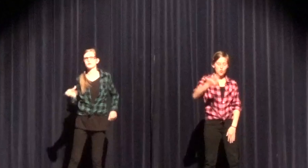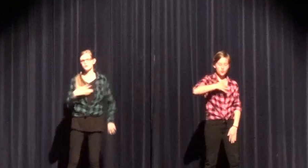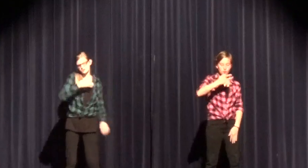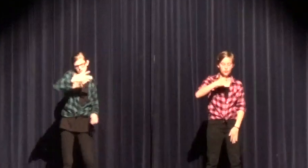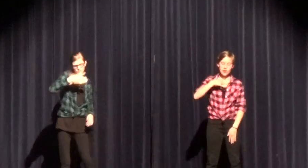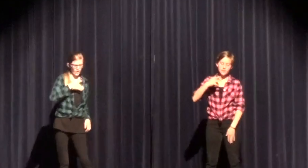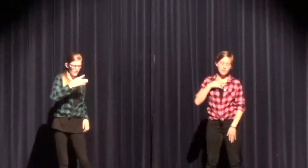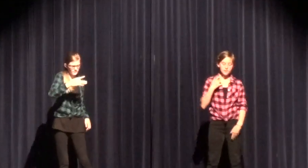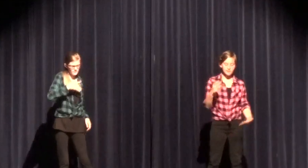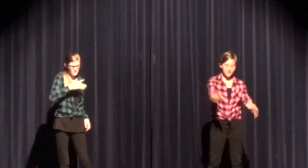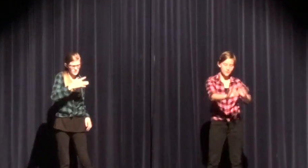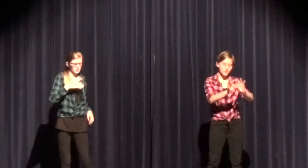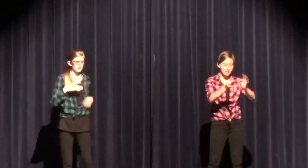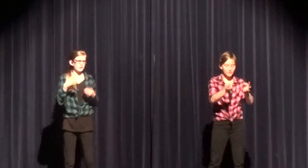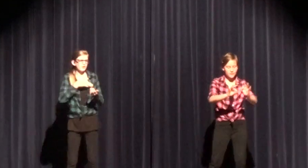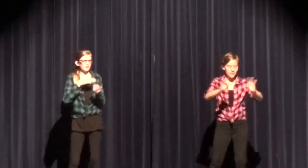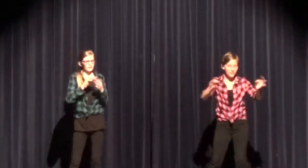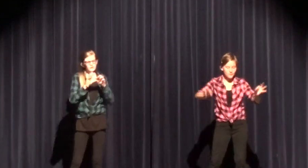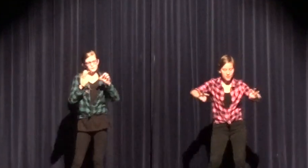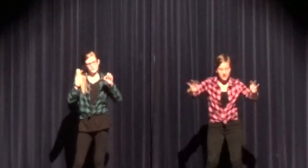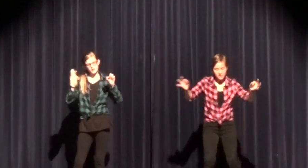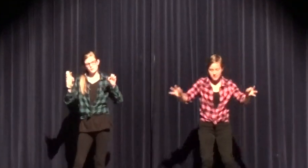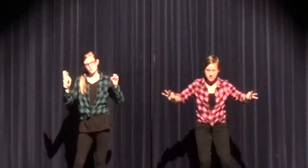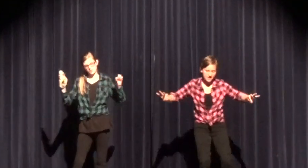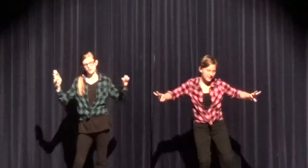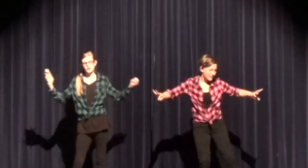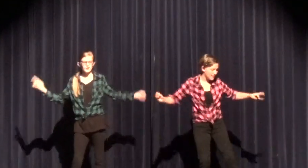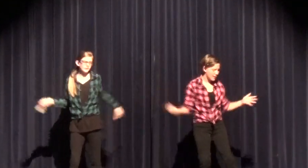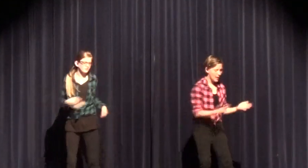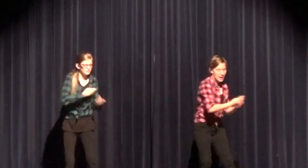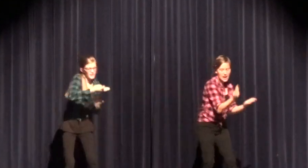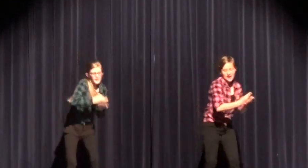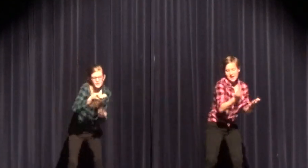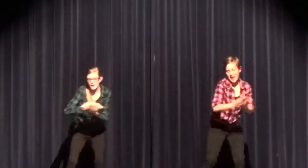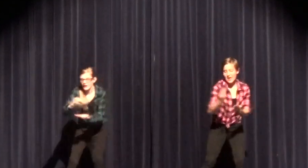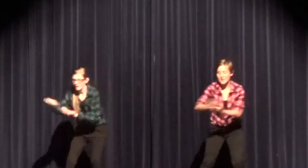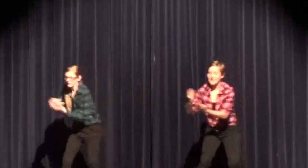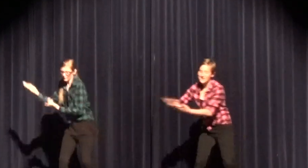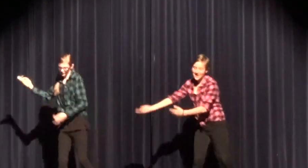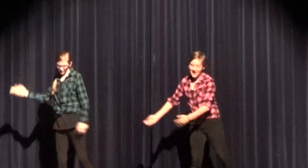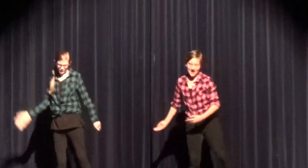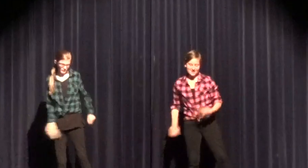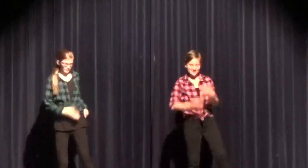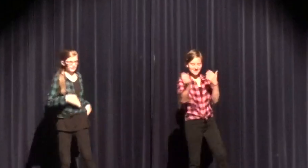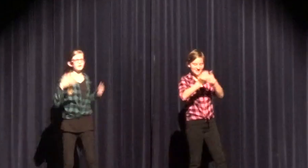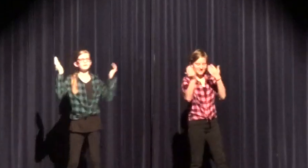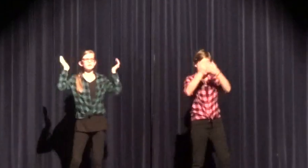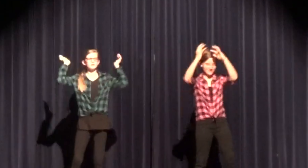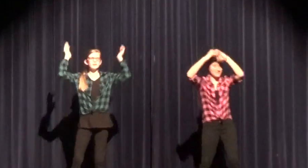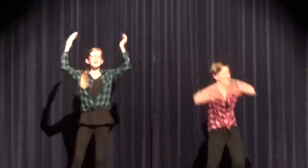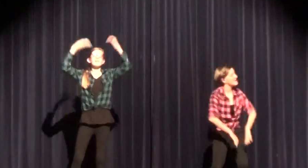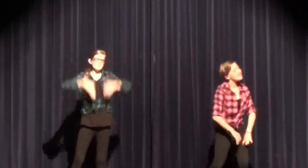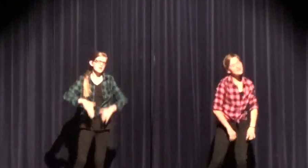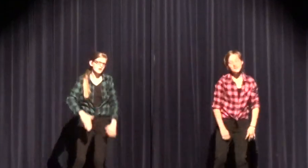Do you ever feel dislocated within, like a house or car, don't know if came in?